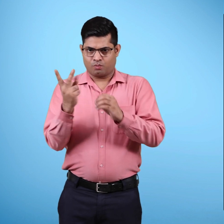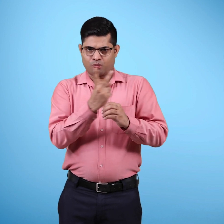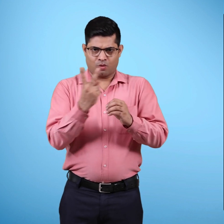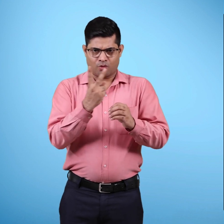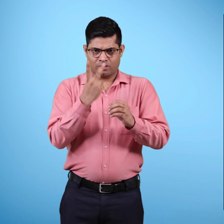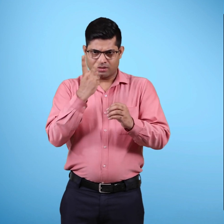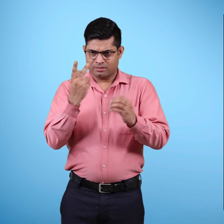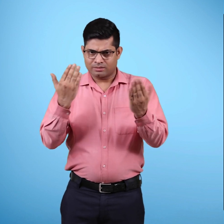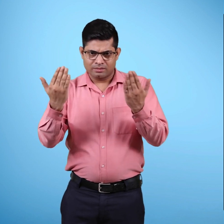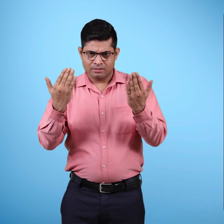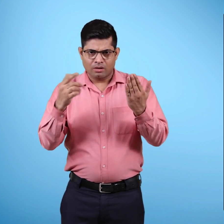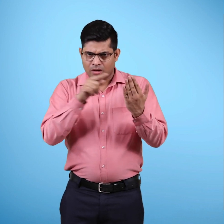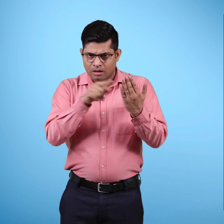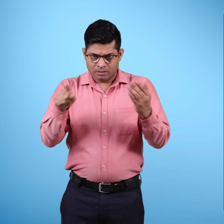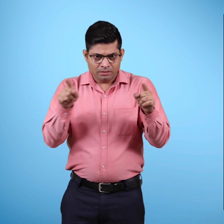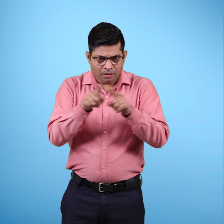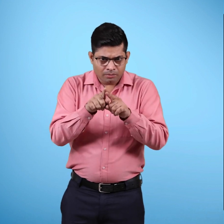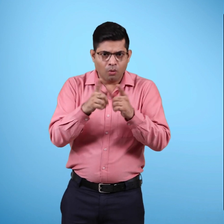How about the roots of maize plant?